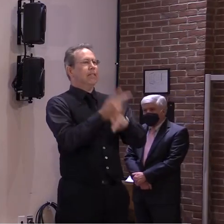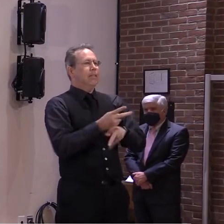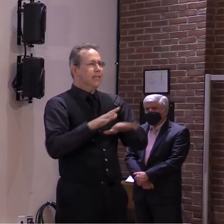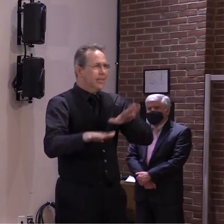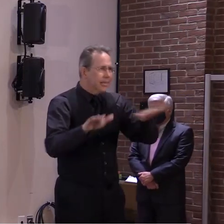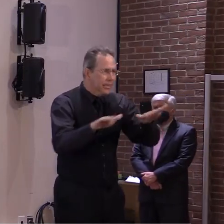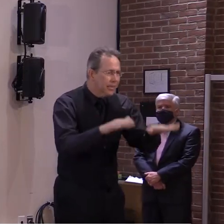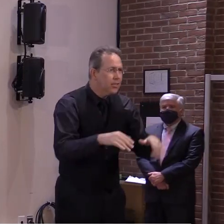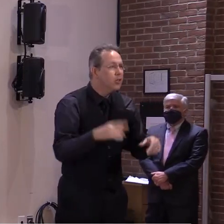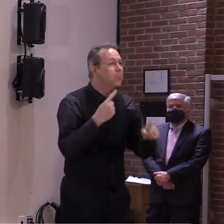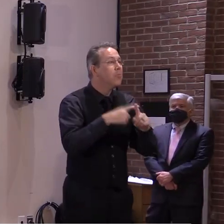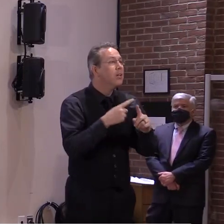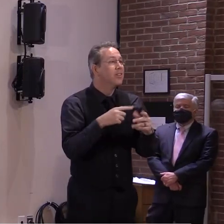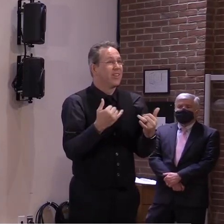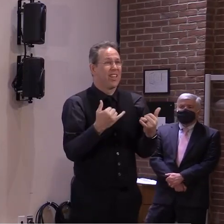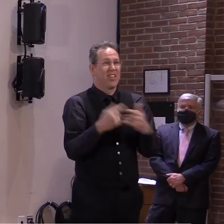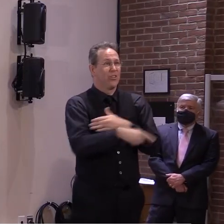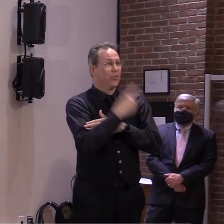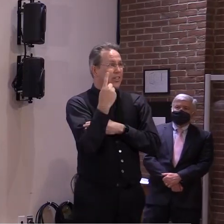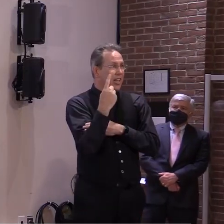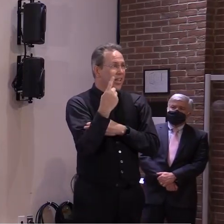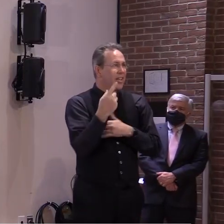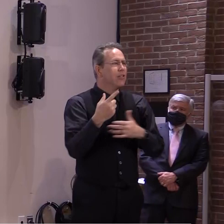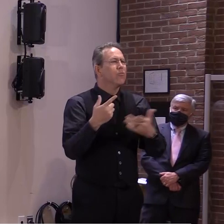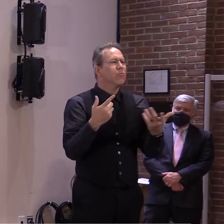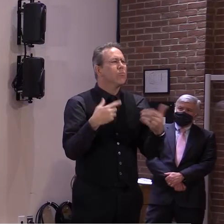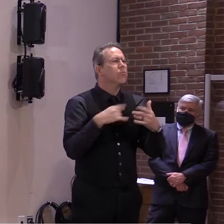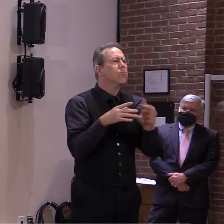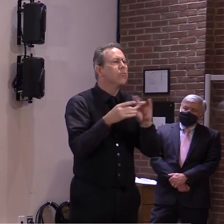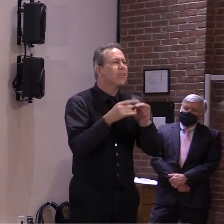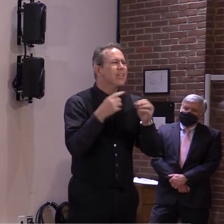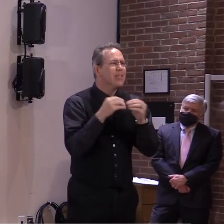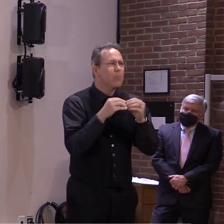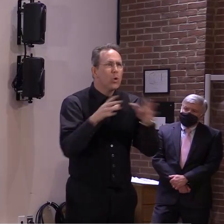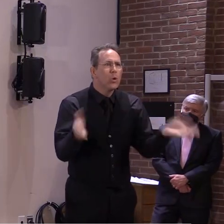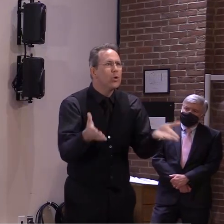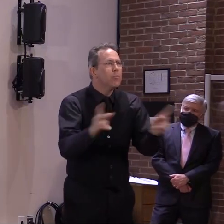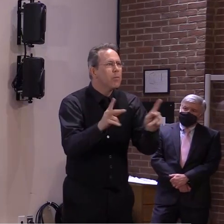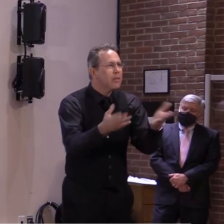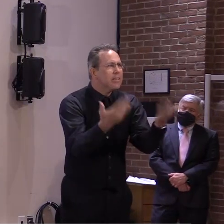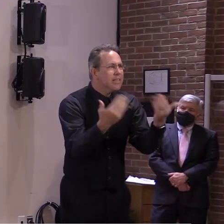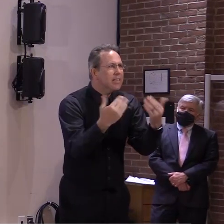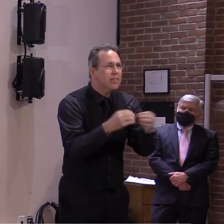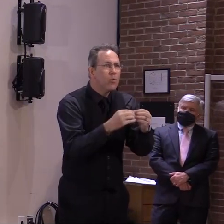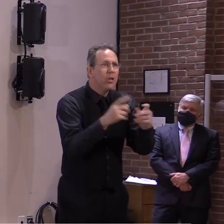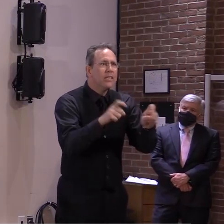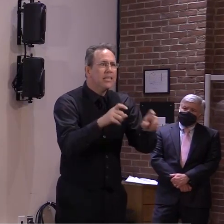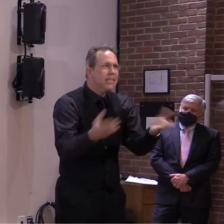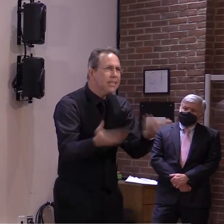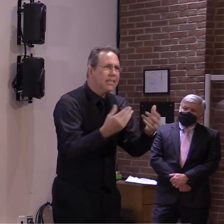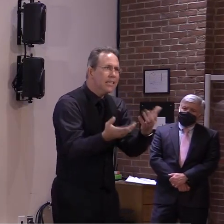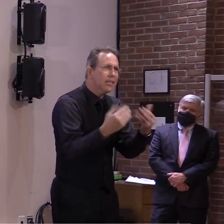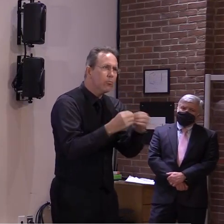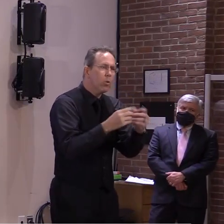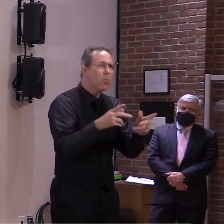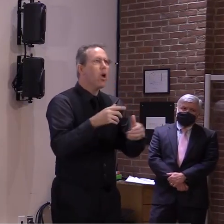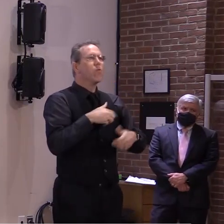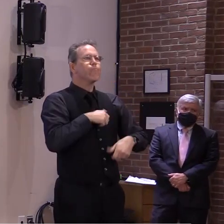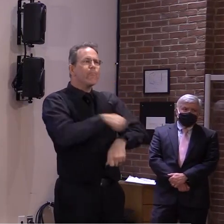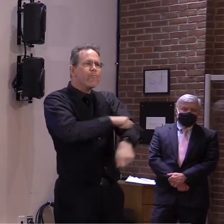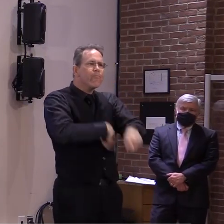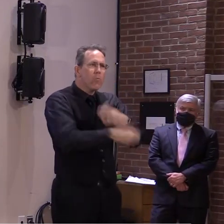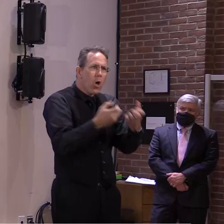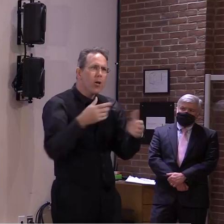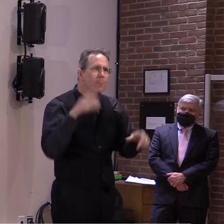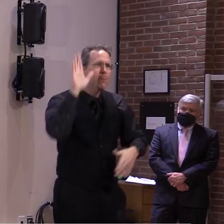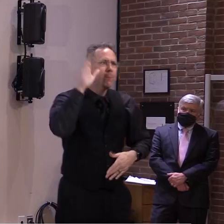probably reflects reality as much as it can, because unlike in other parts of the country where they're